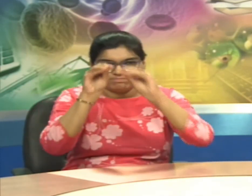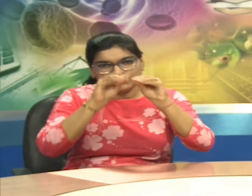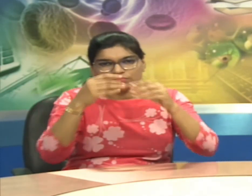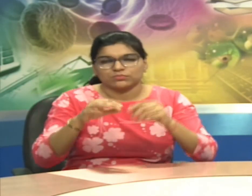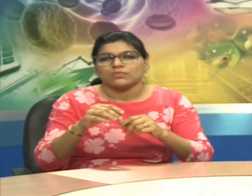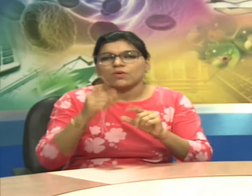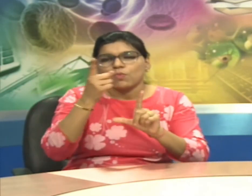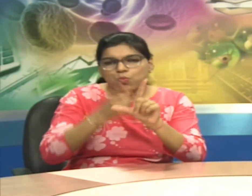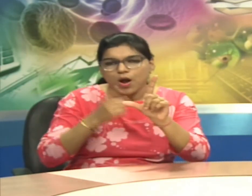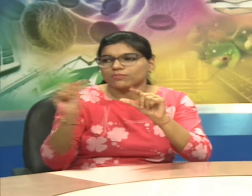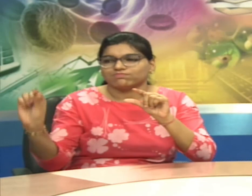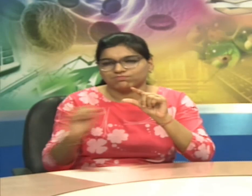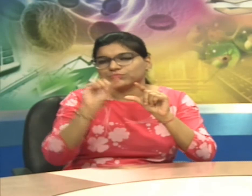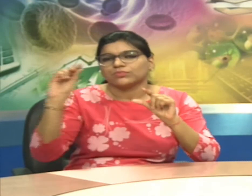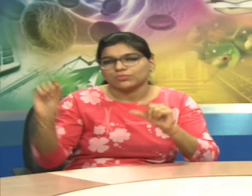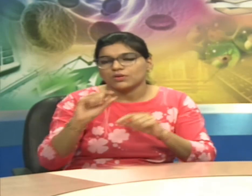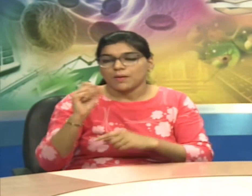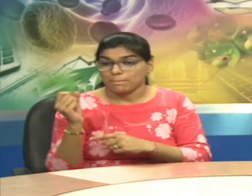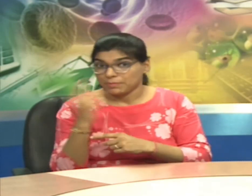1 year or 10 years.